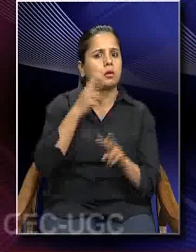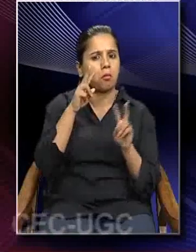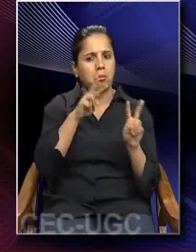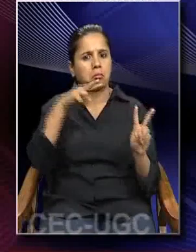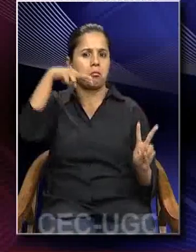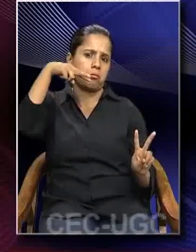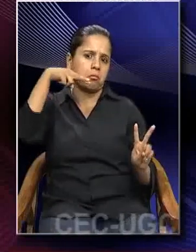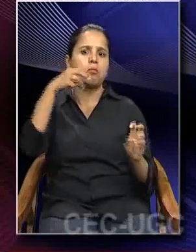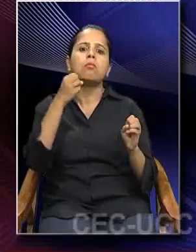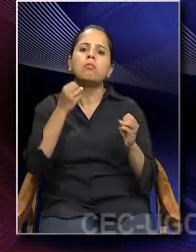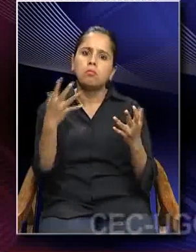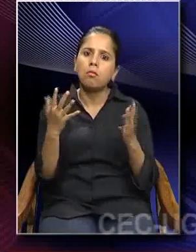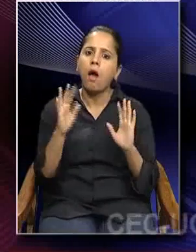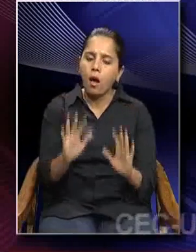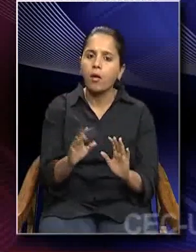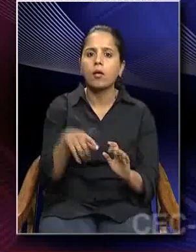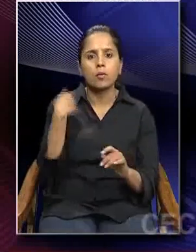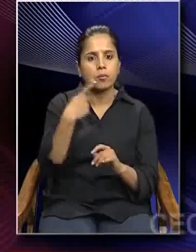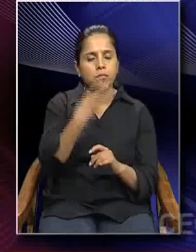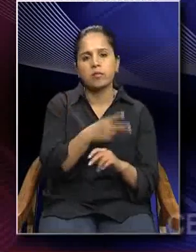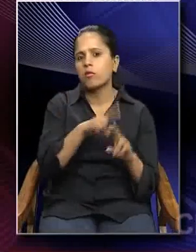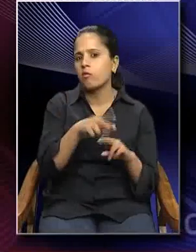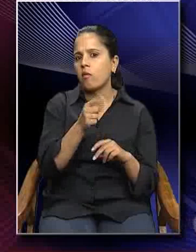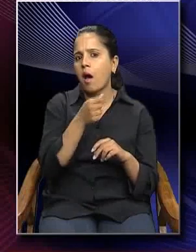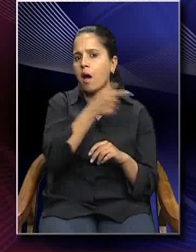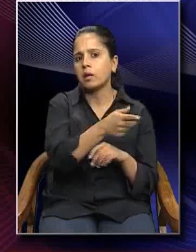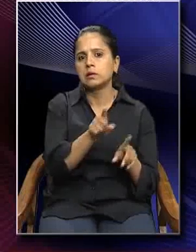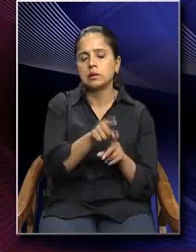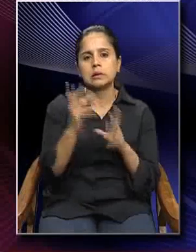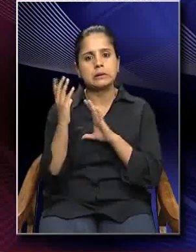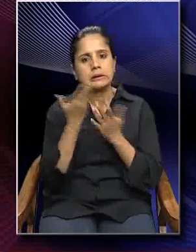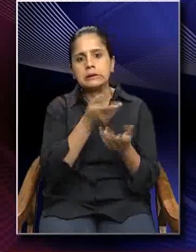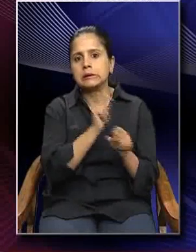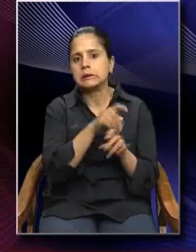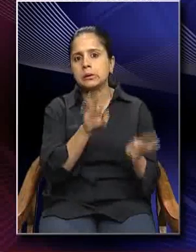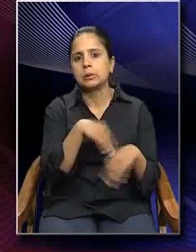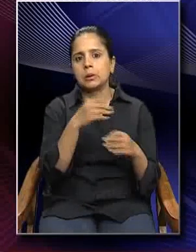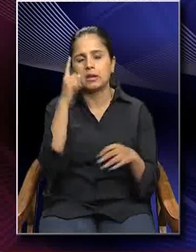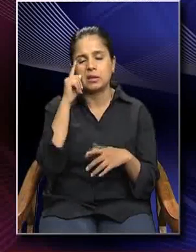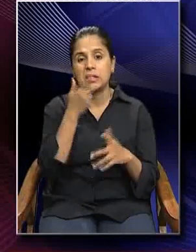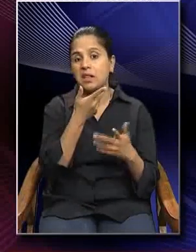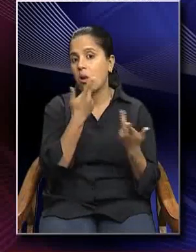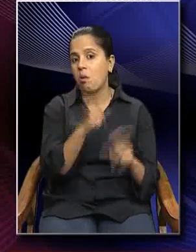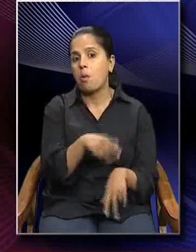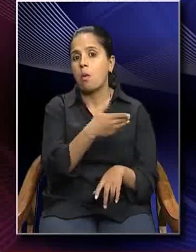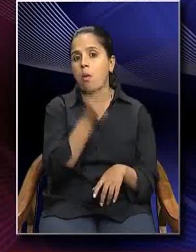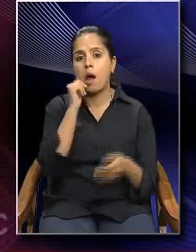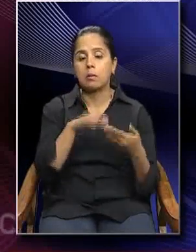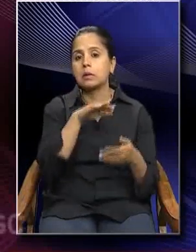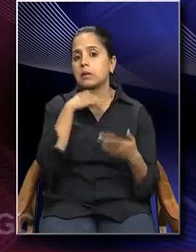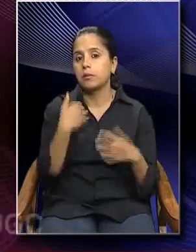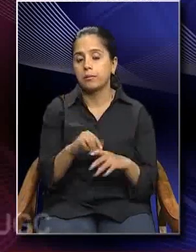down upon her as a financial liability and a menace. In an